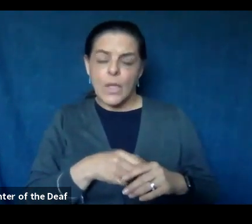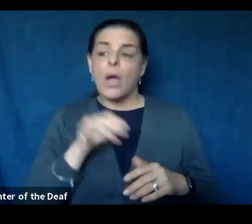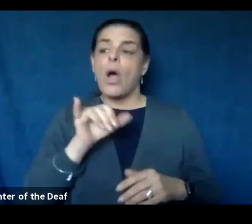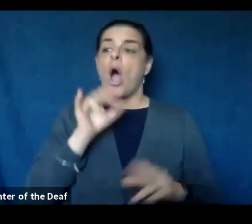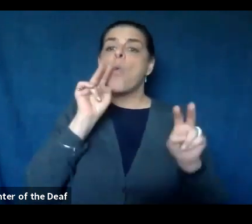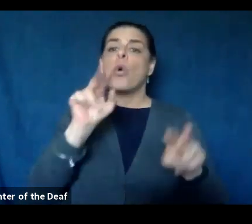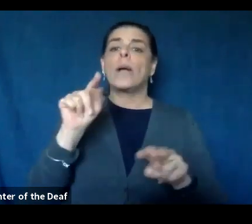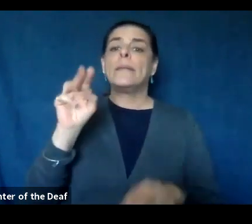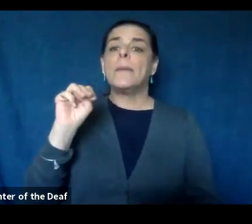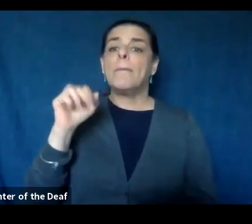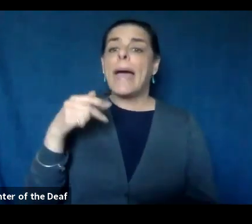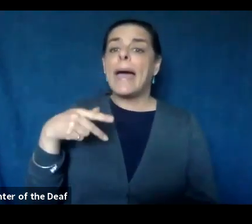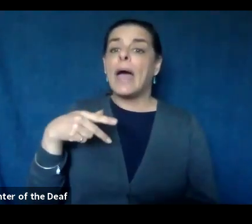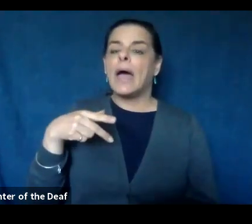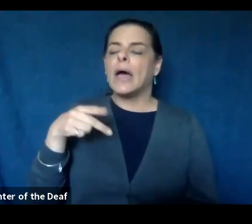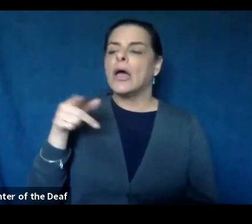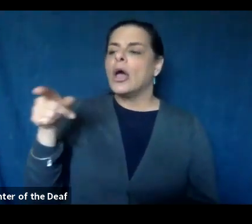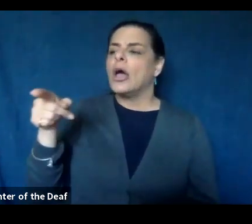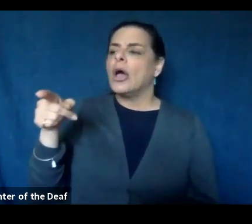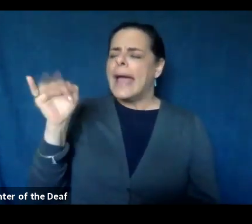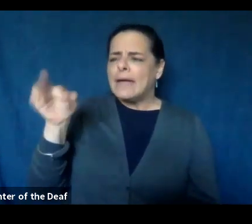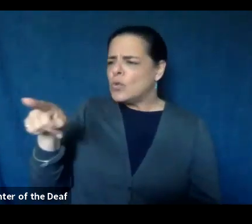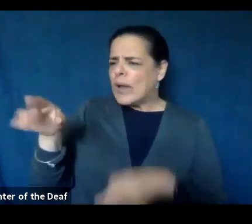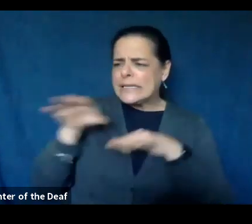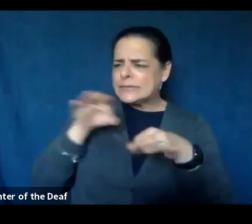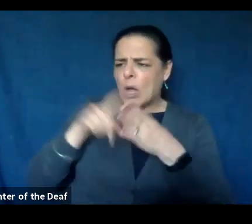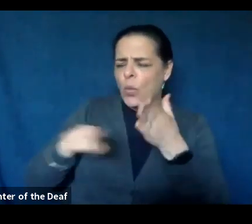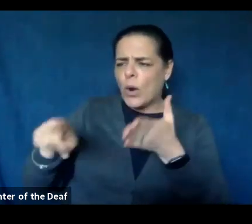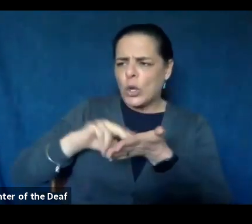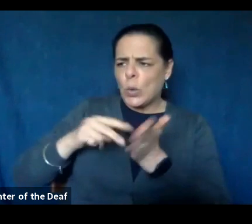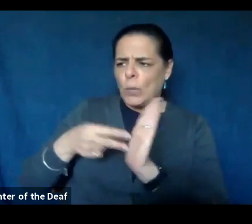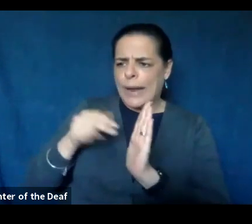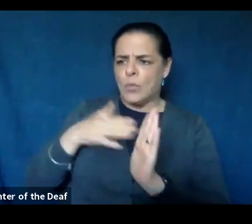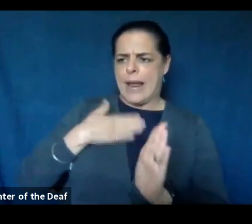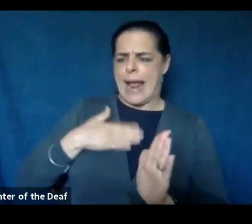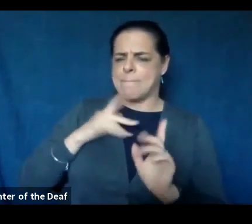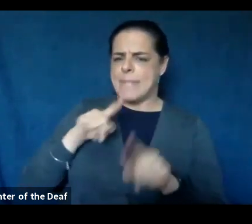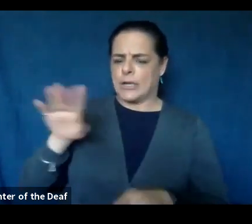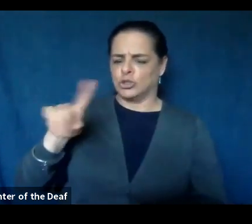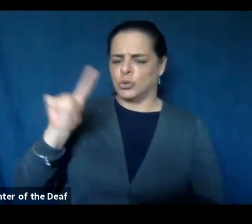map. If you can expand on what you're referencing there, we'd be happy to answer.